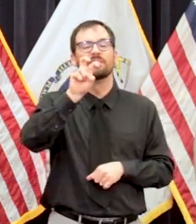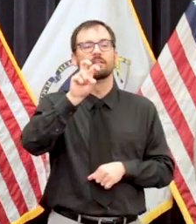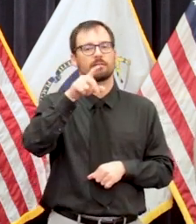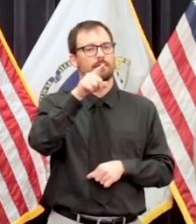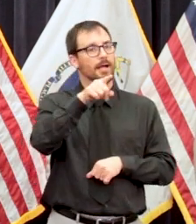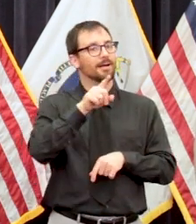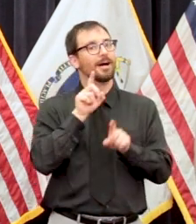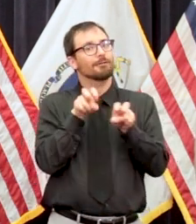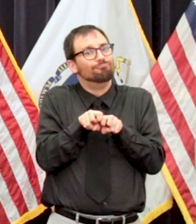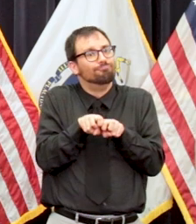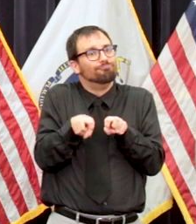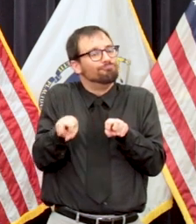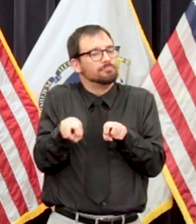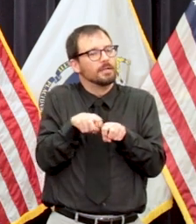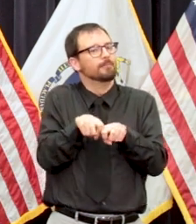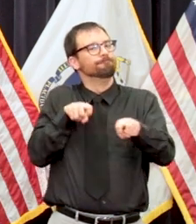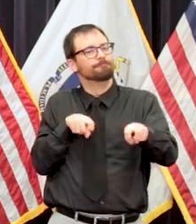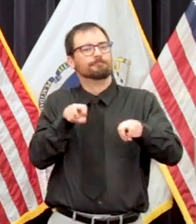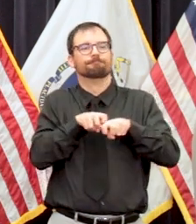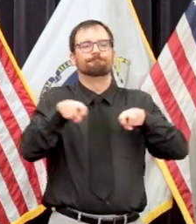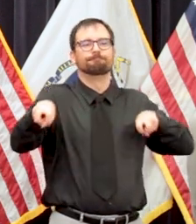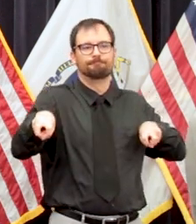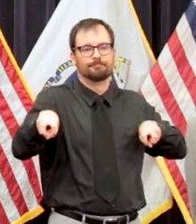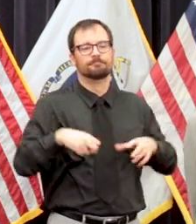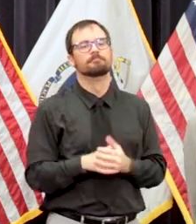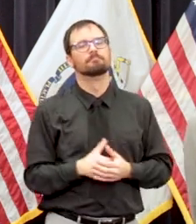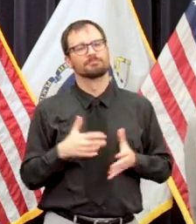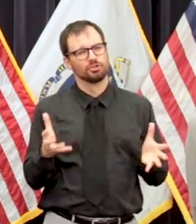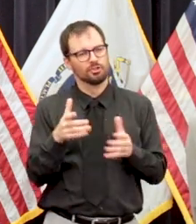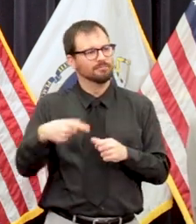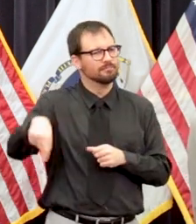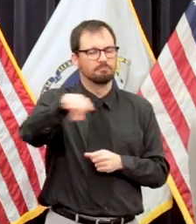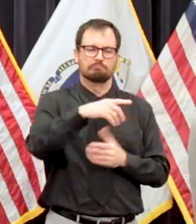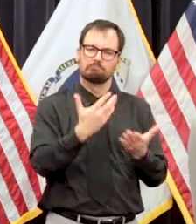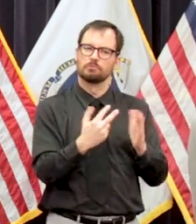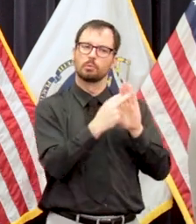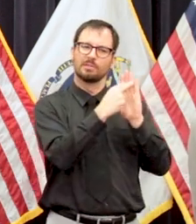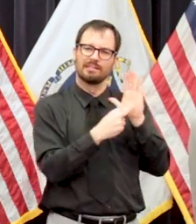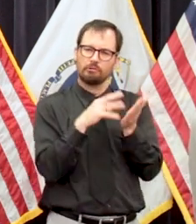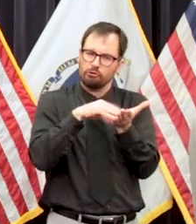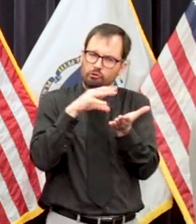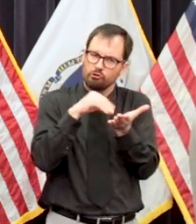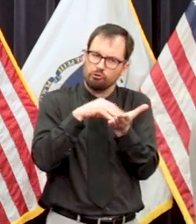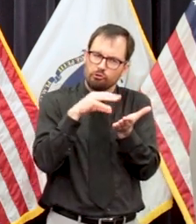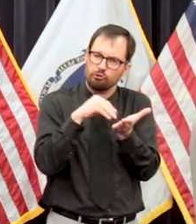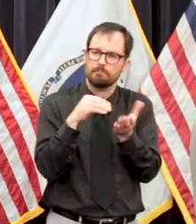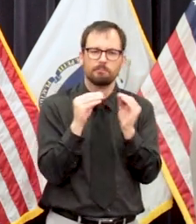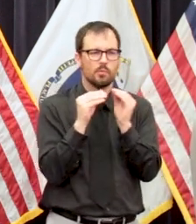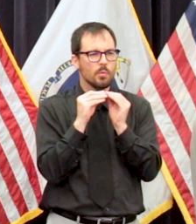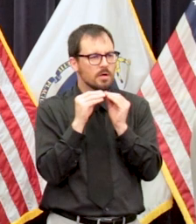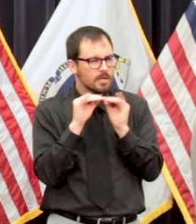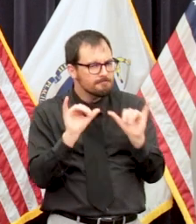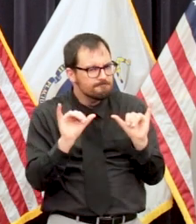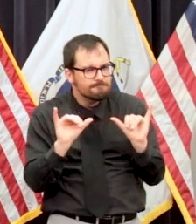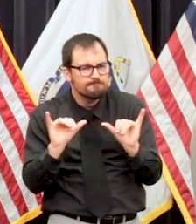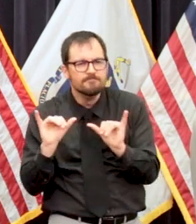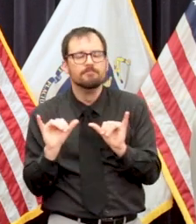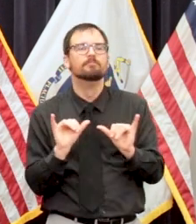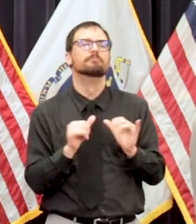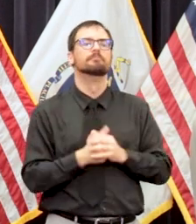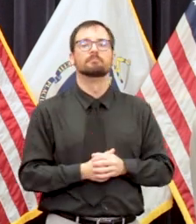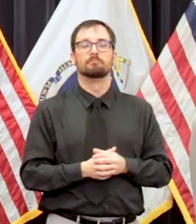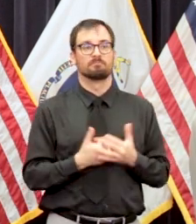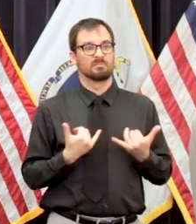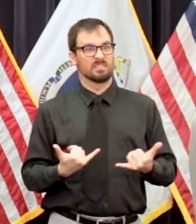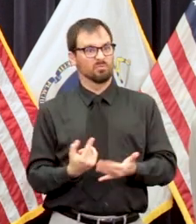well. Earlier this week, we declared a state of emergency here in Massachusetts, and that declaration does give our administration more